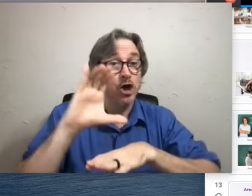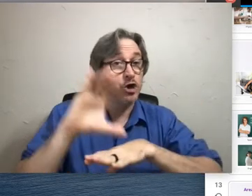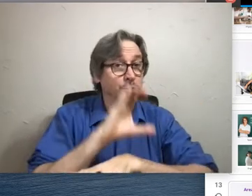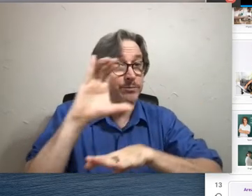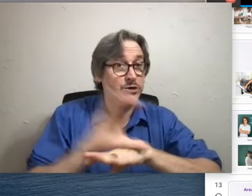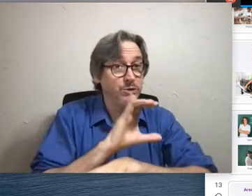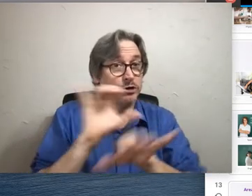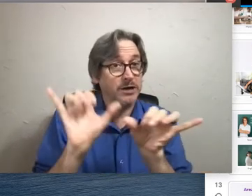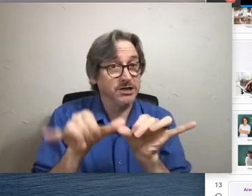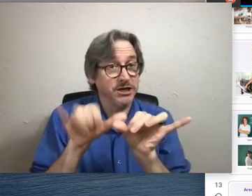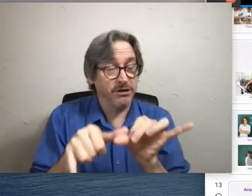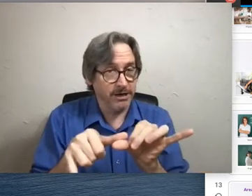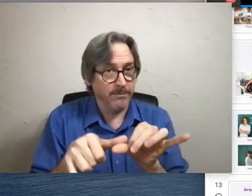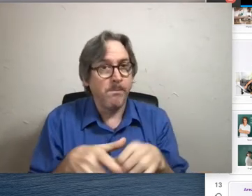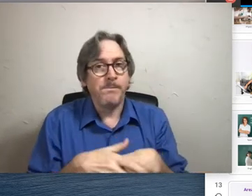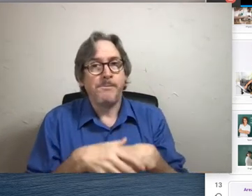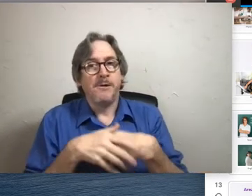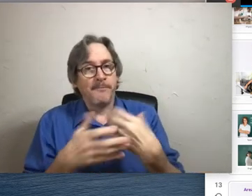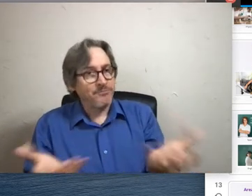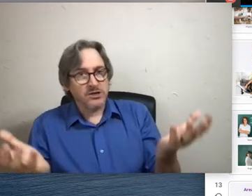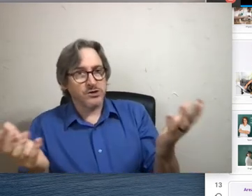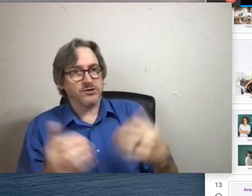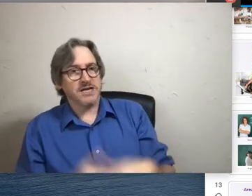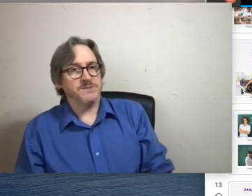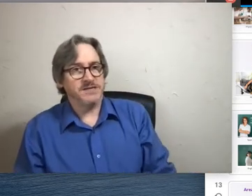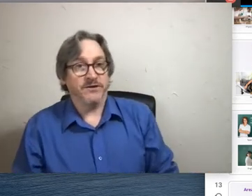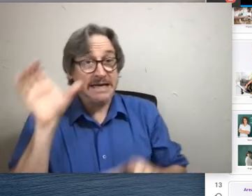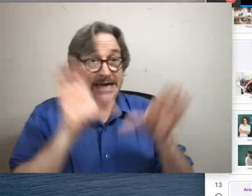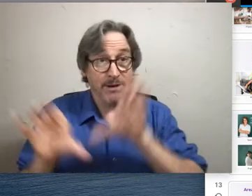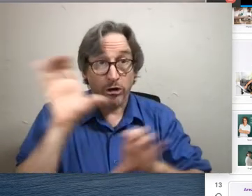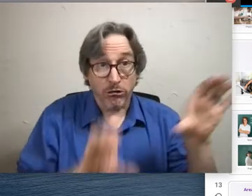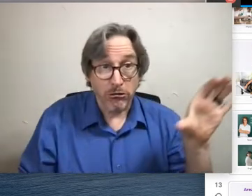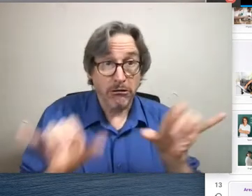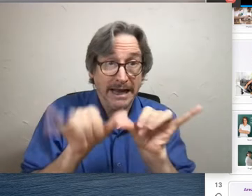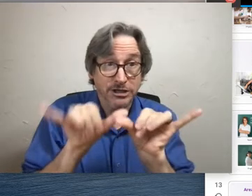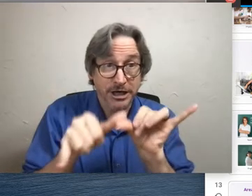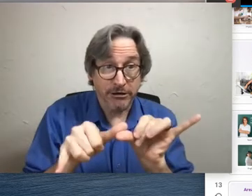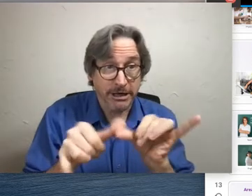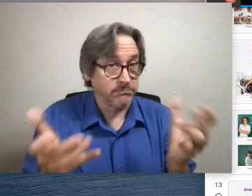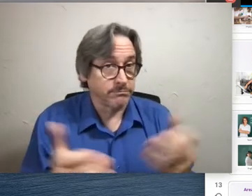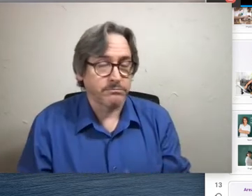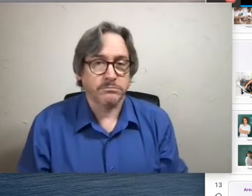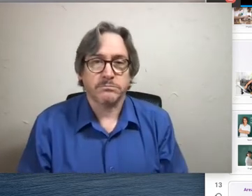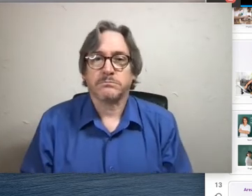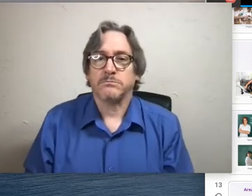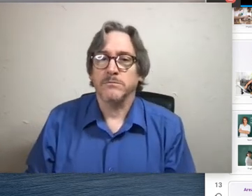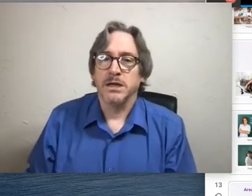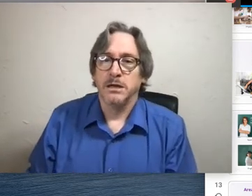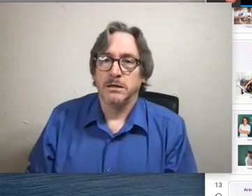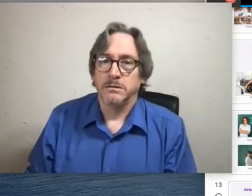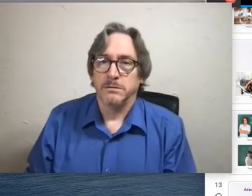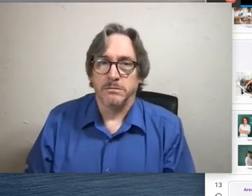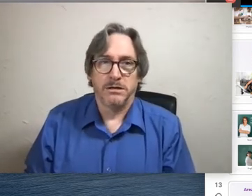engineering, computer engineering. So if there's any specific chemical engineering,